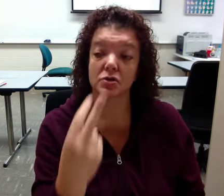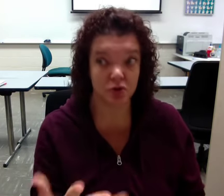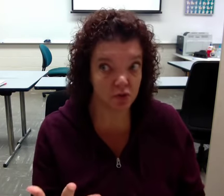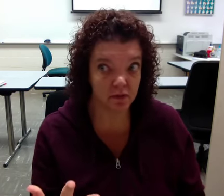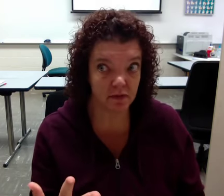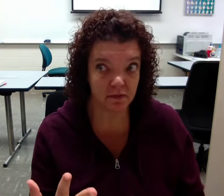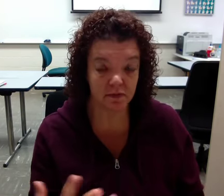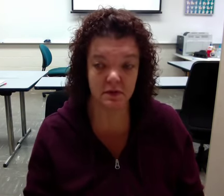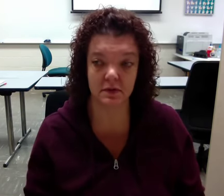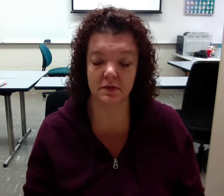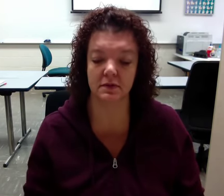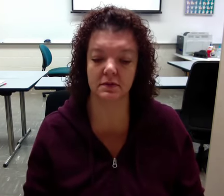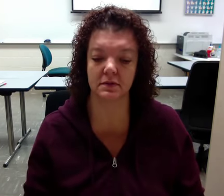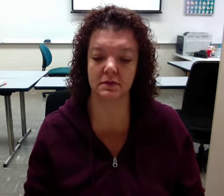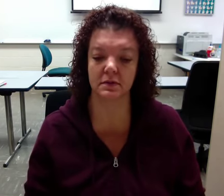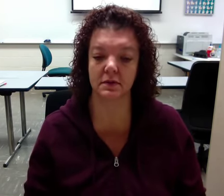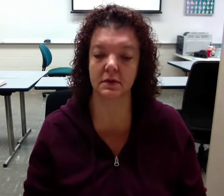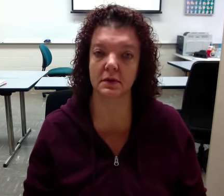we'll put lines through those 2/5.